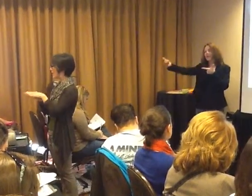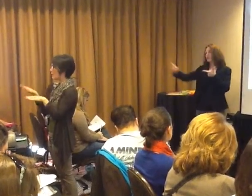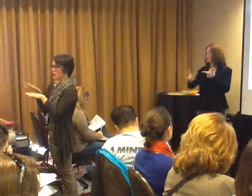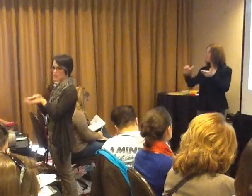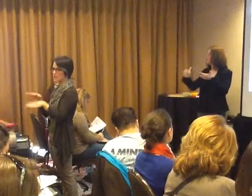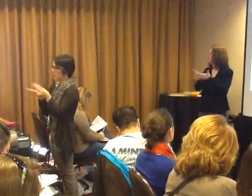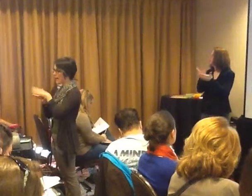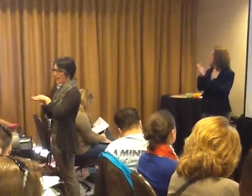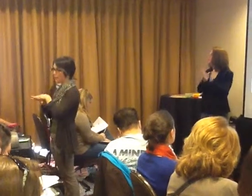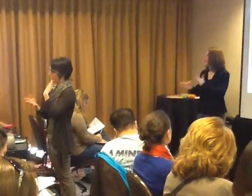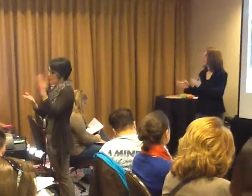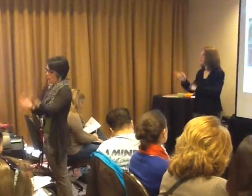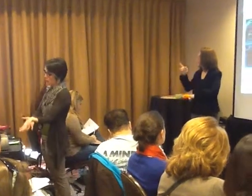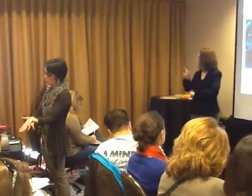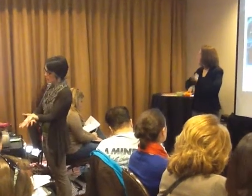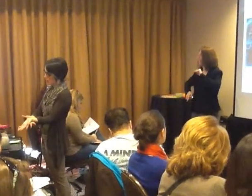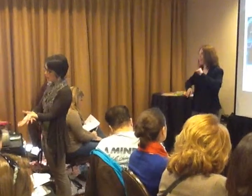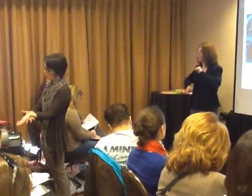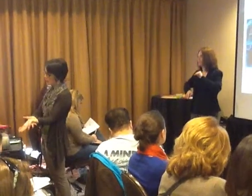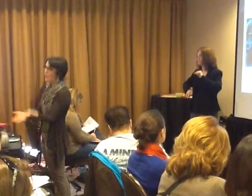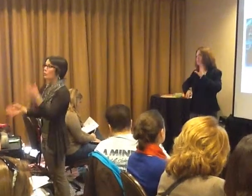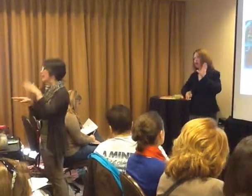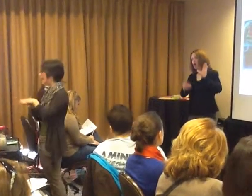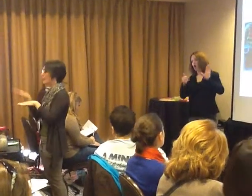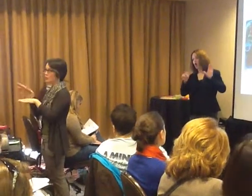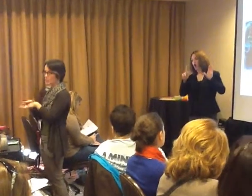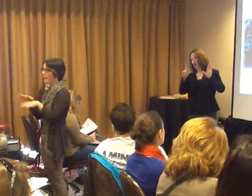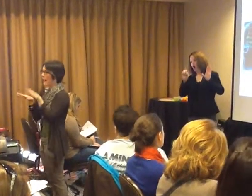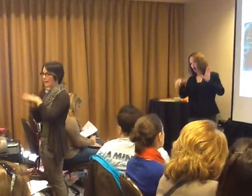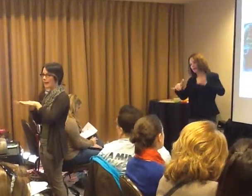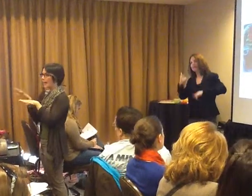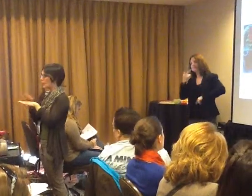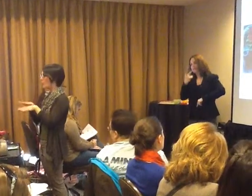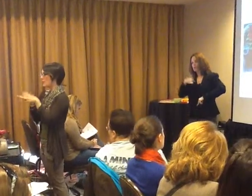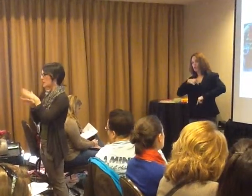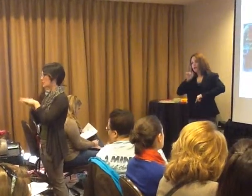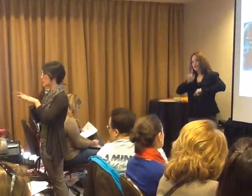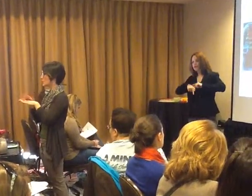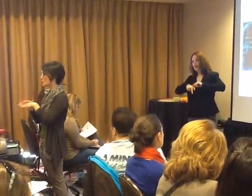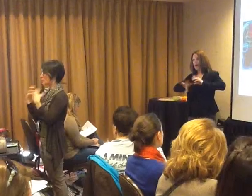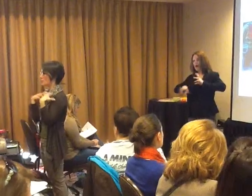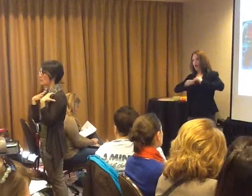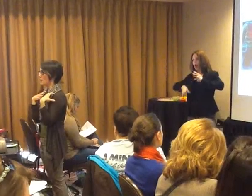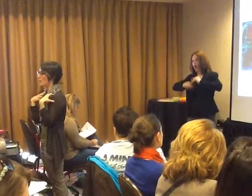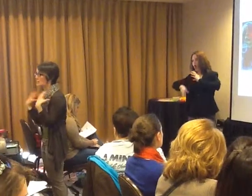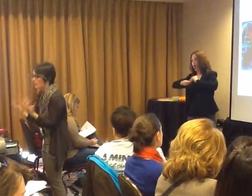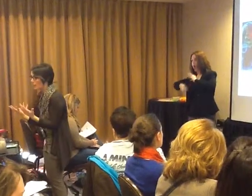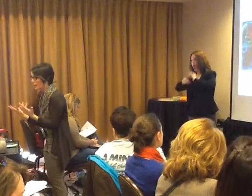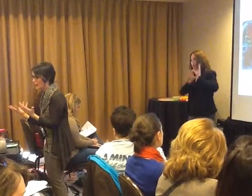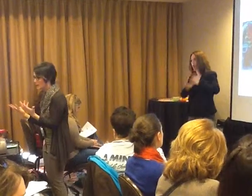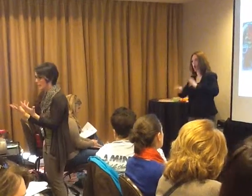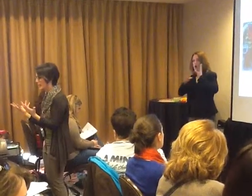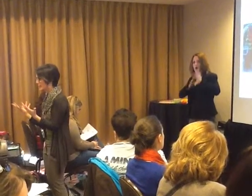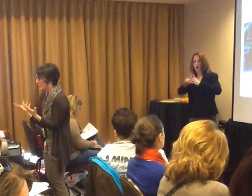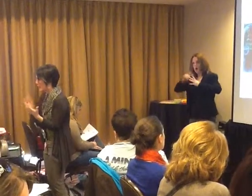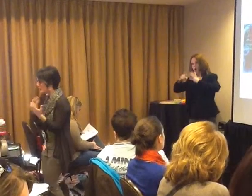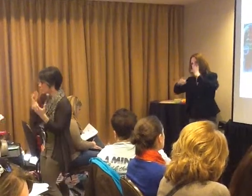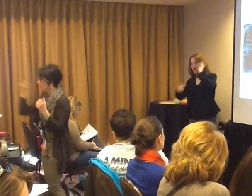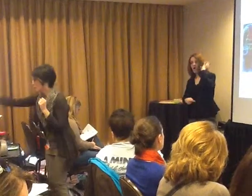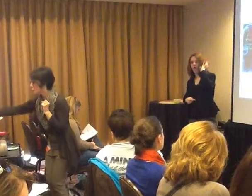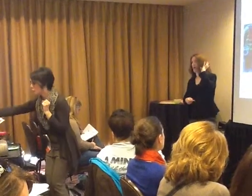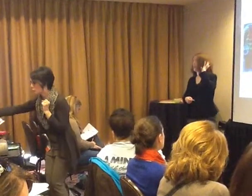We can't just pile, according to Harley, we can't just pile on all of these strategies, which is also, it's